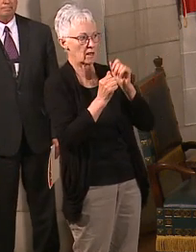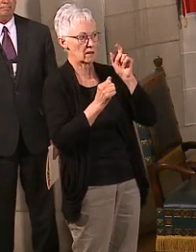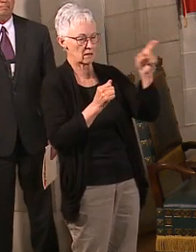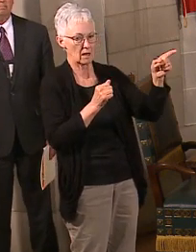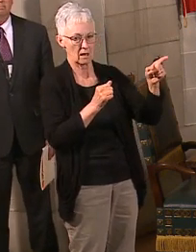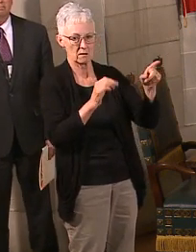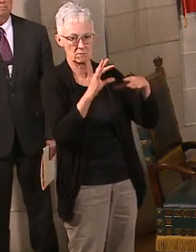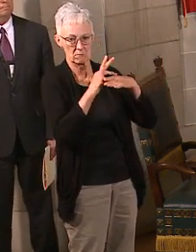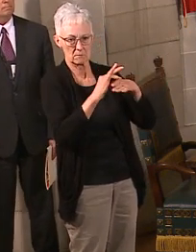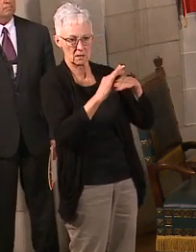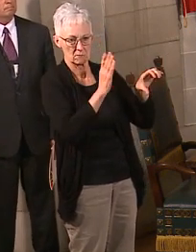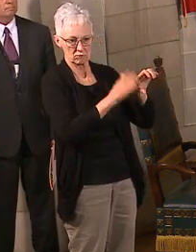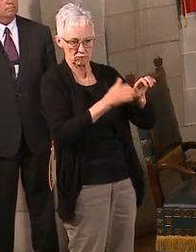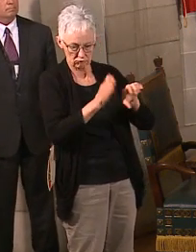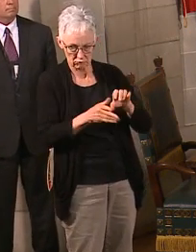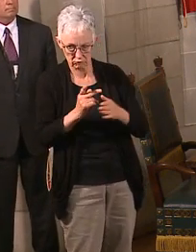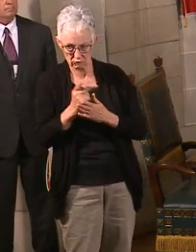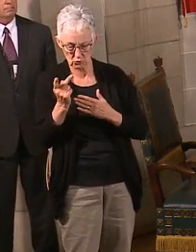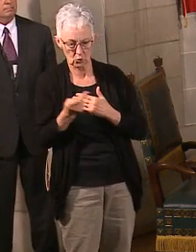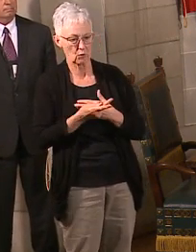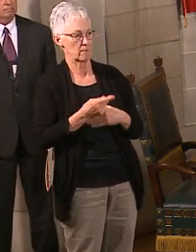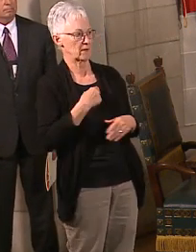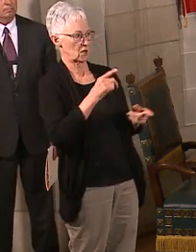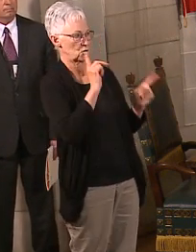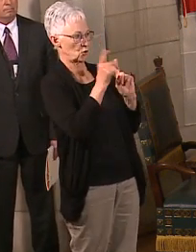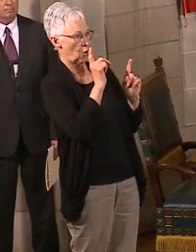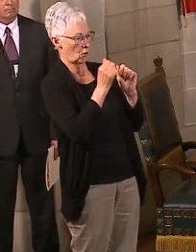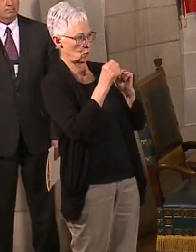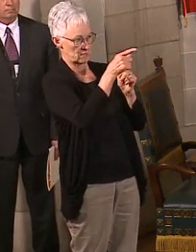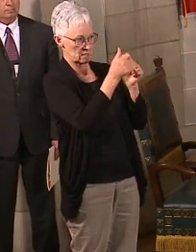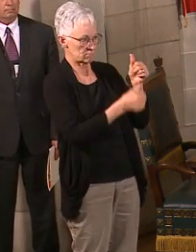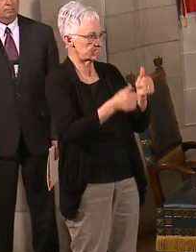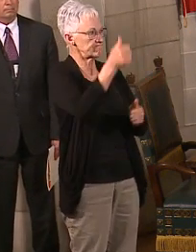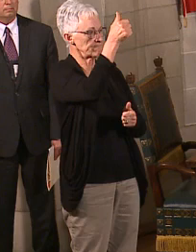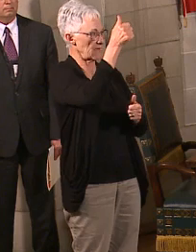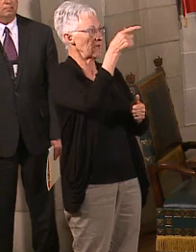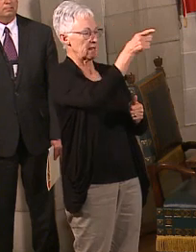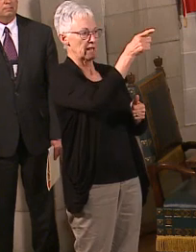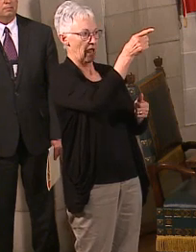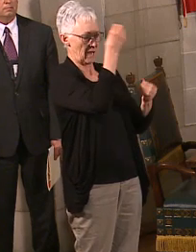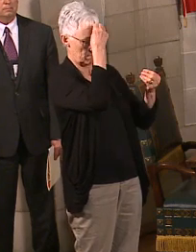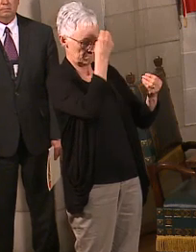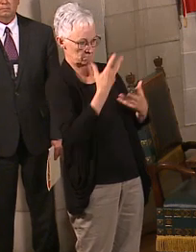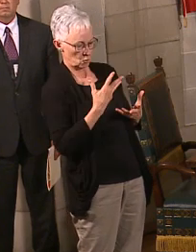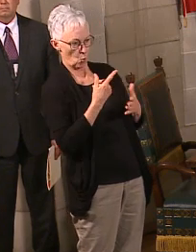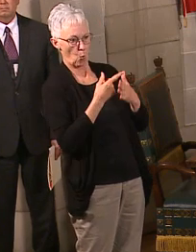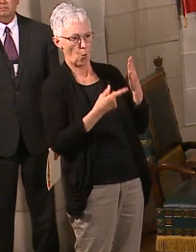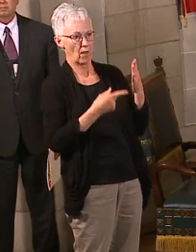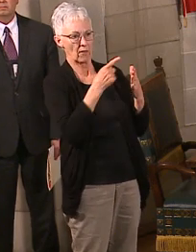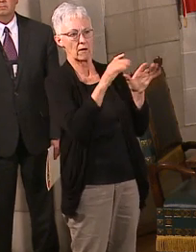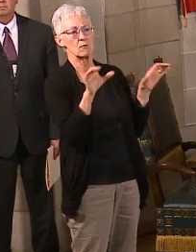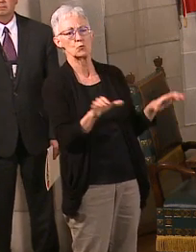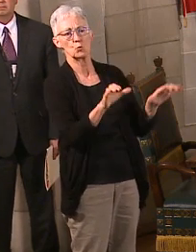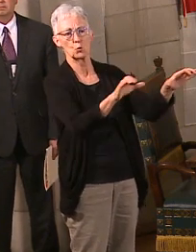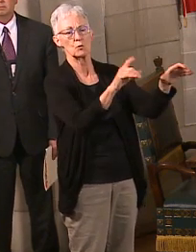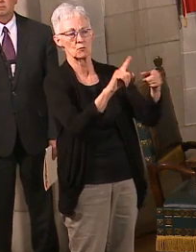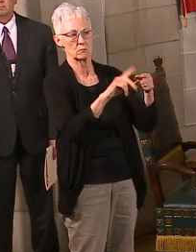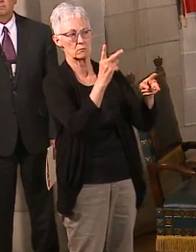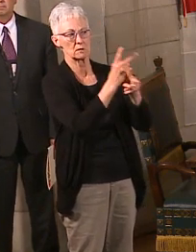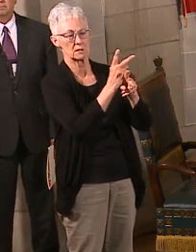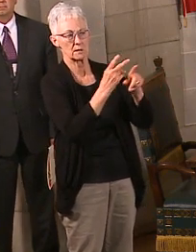so far. I've been talking to an executive there. They've sent me some of the things they're doing with regard to keeping their teammates safe